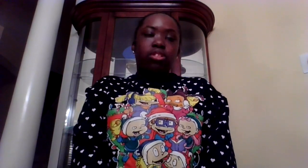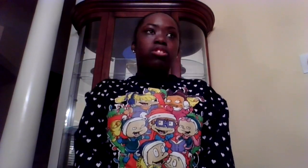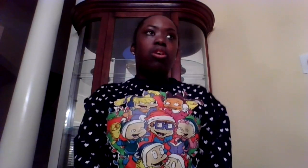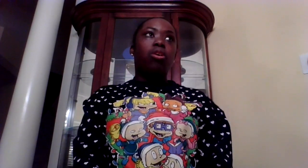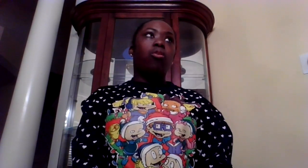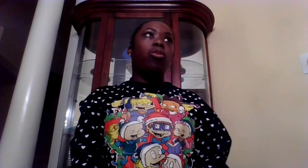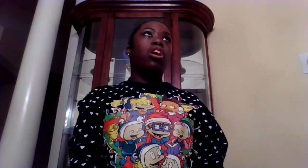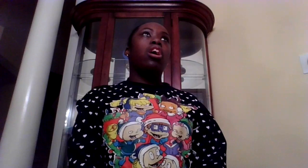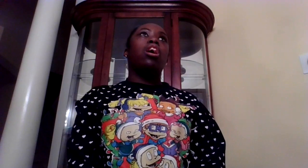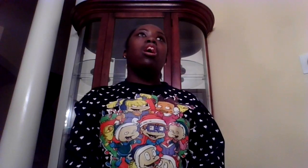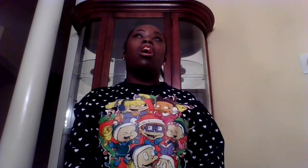So,